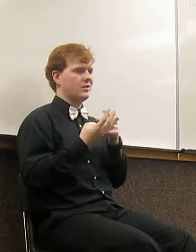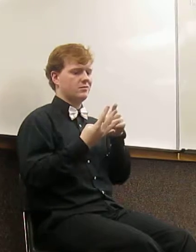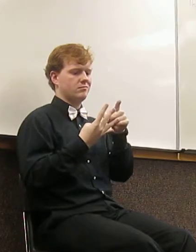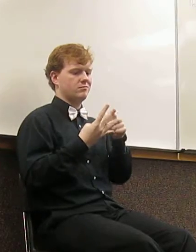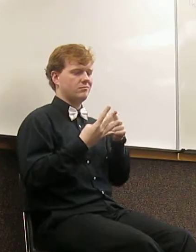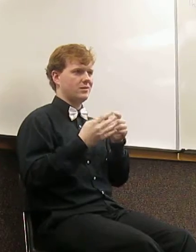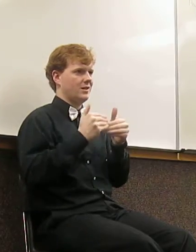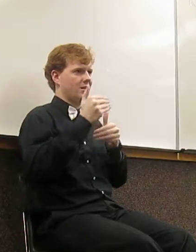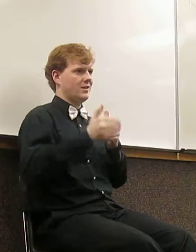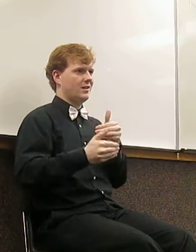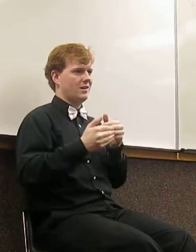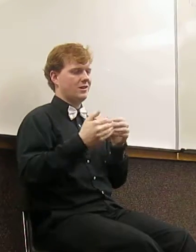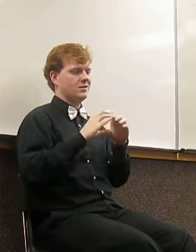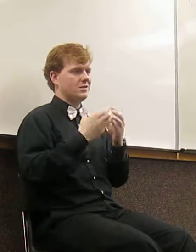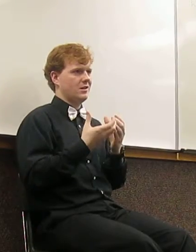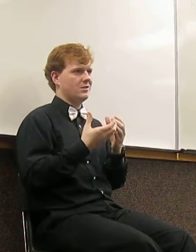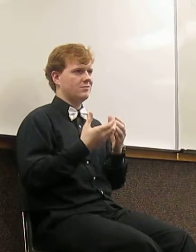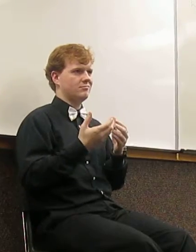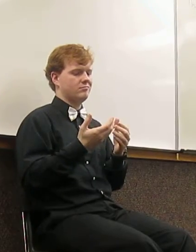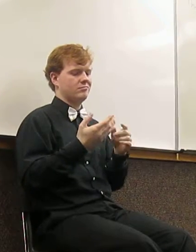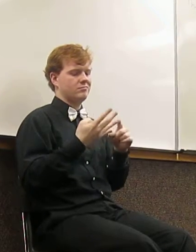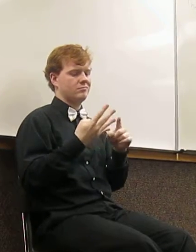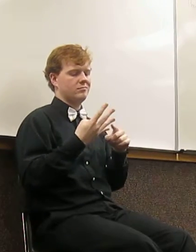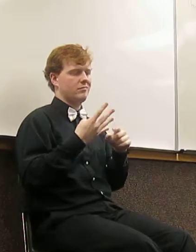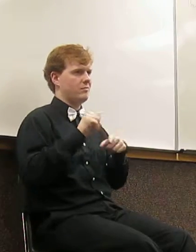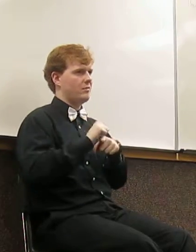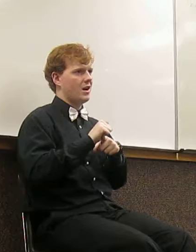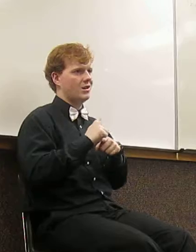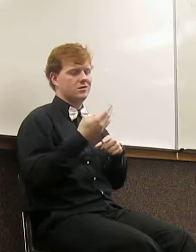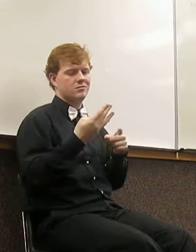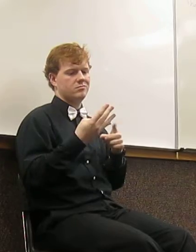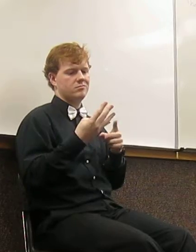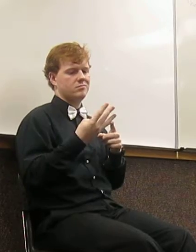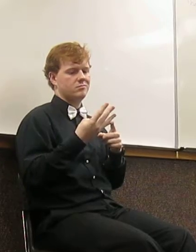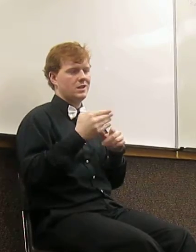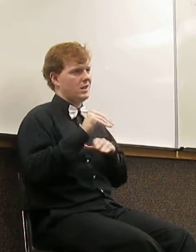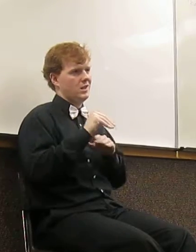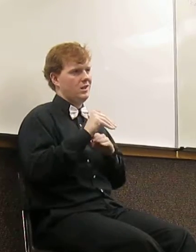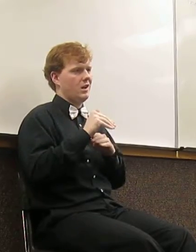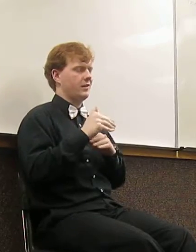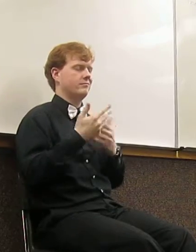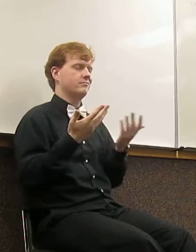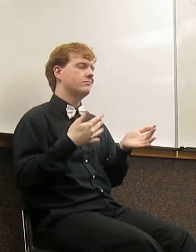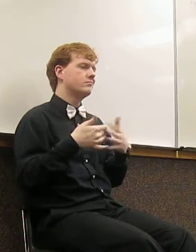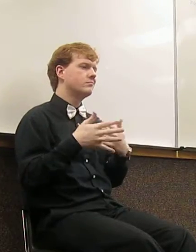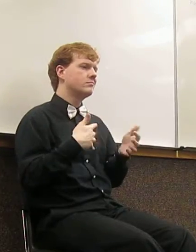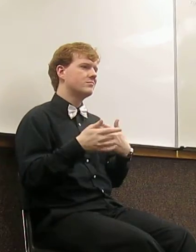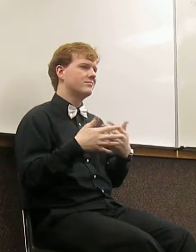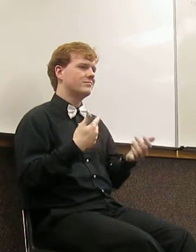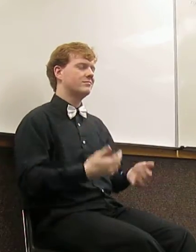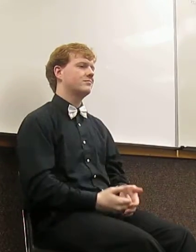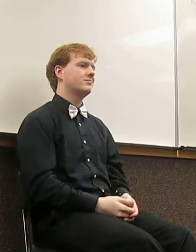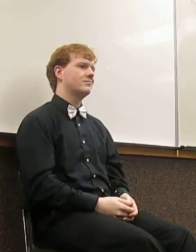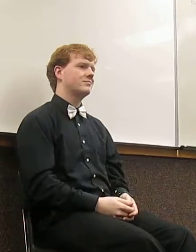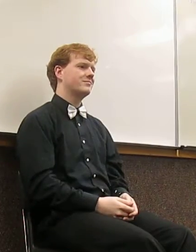2. So another one I drank during practice, gone, and then the evening I had 1 more. Or however that probably isn't